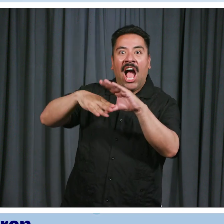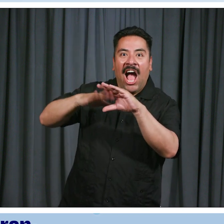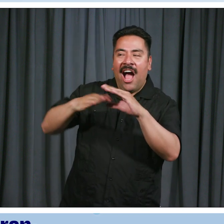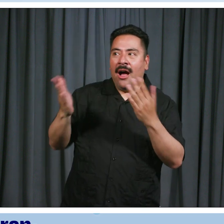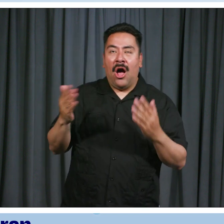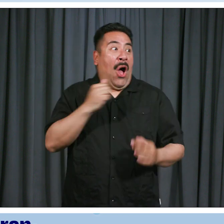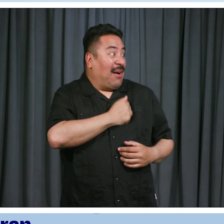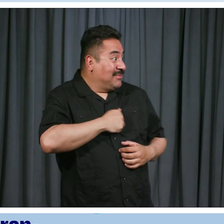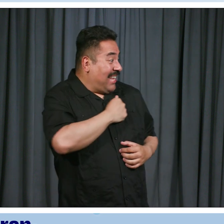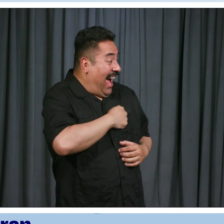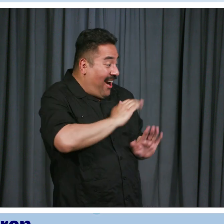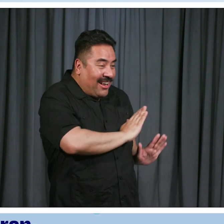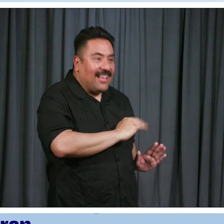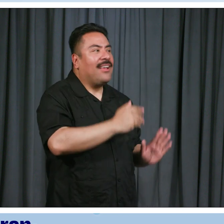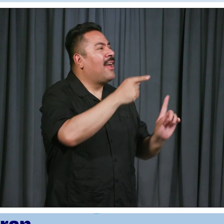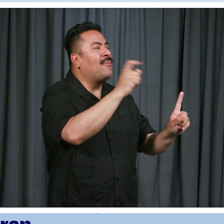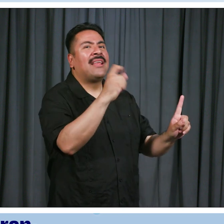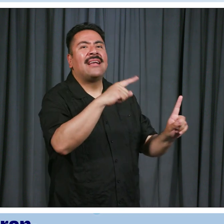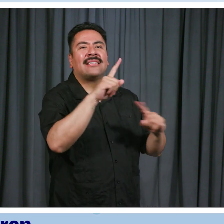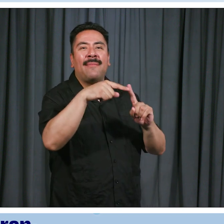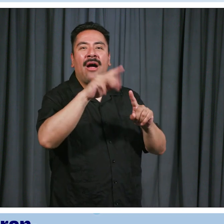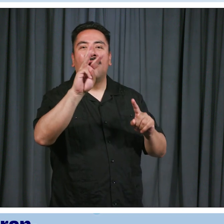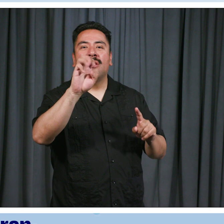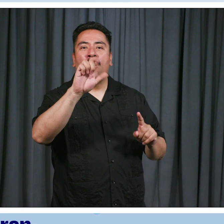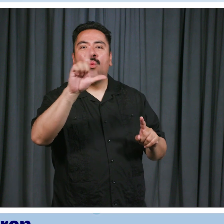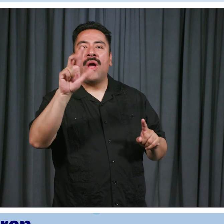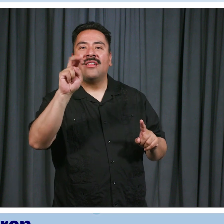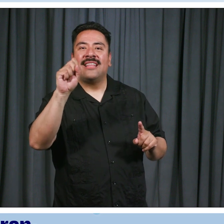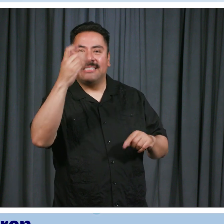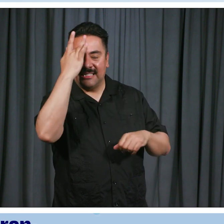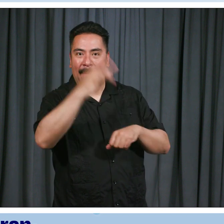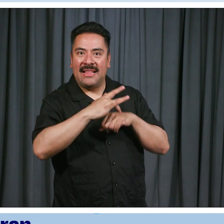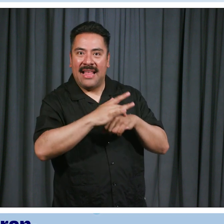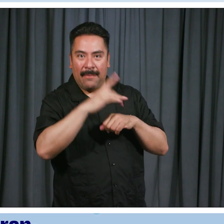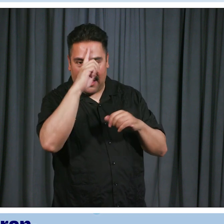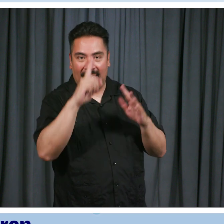the wellness epidemic. But, you know,